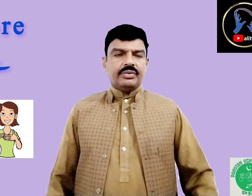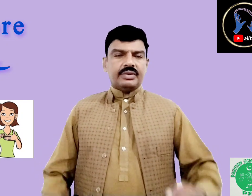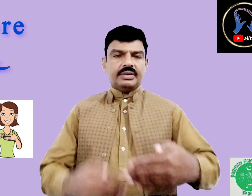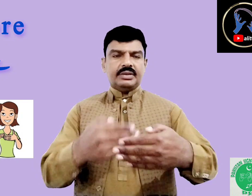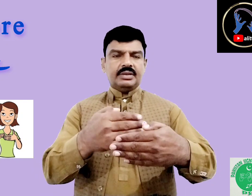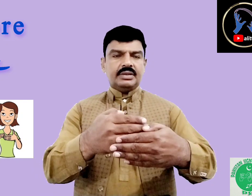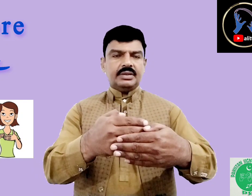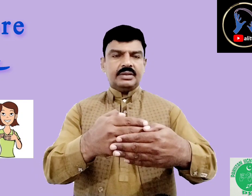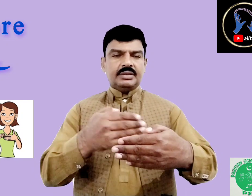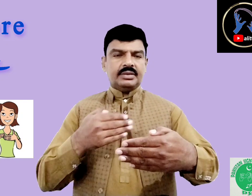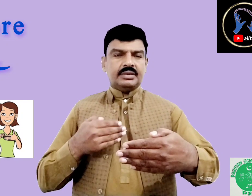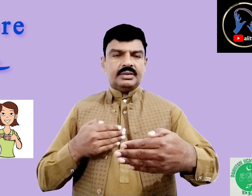before